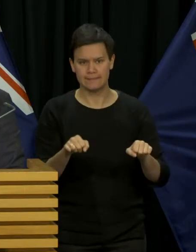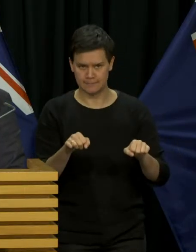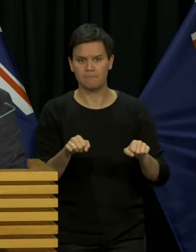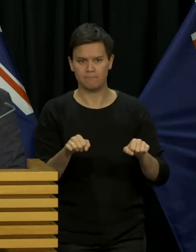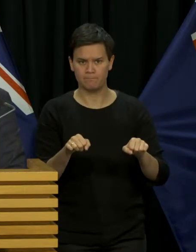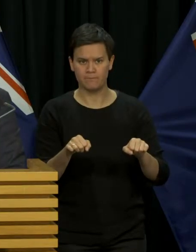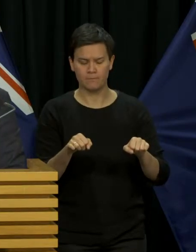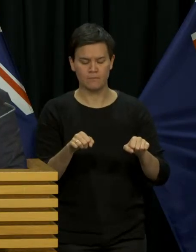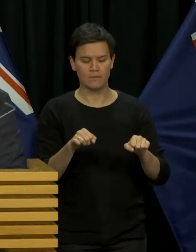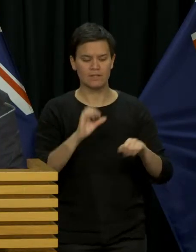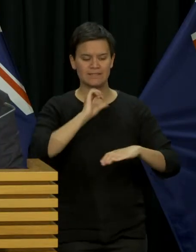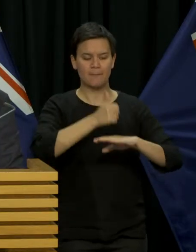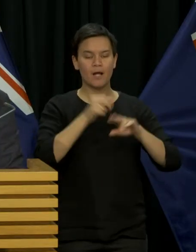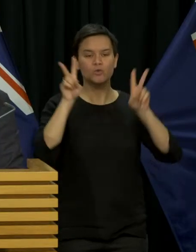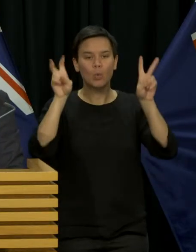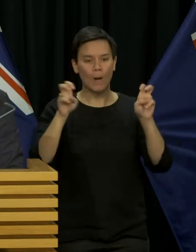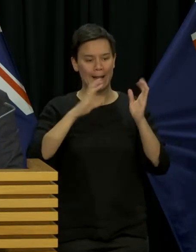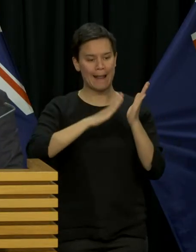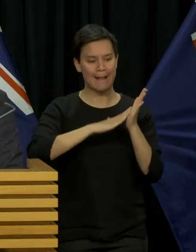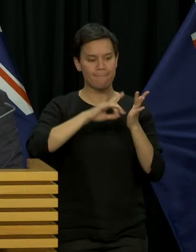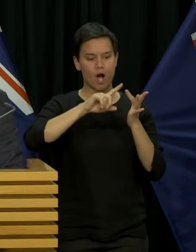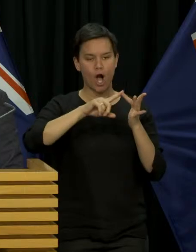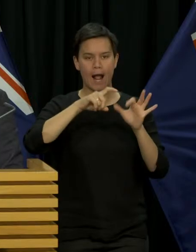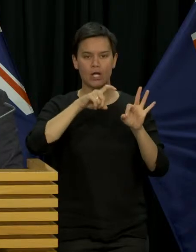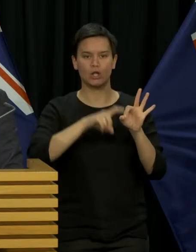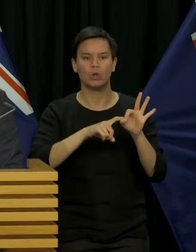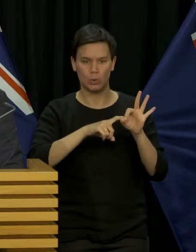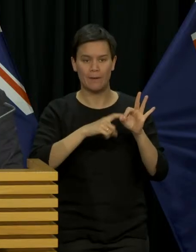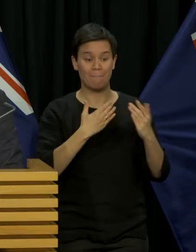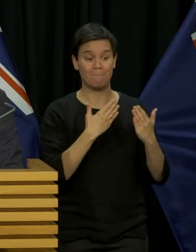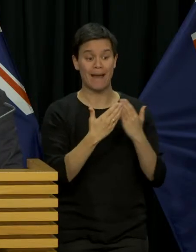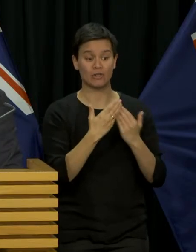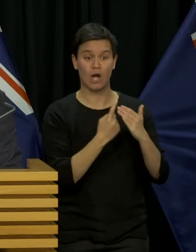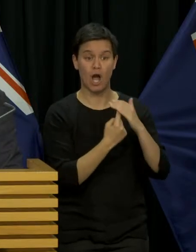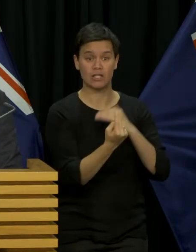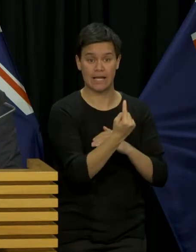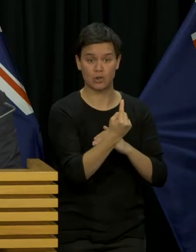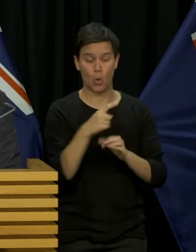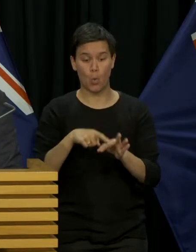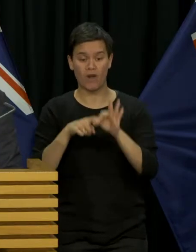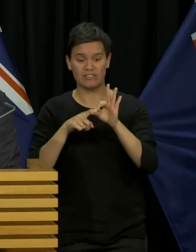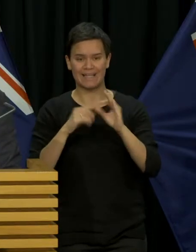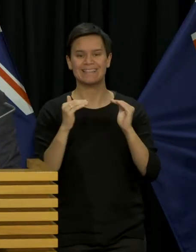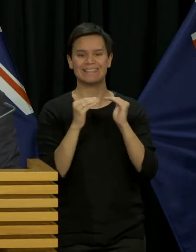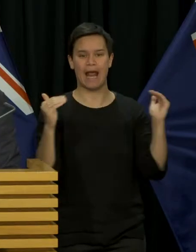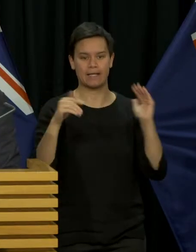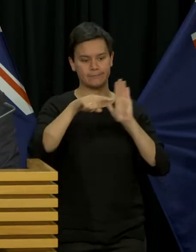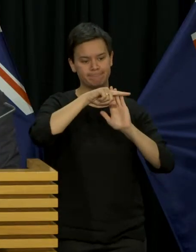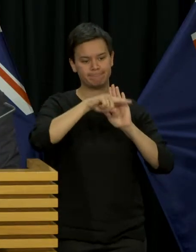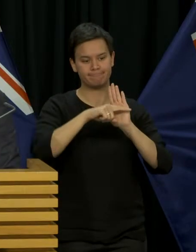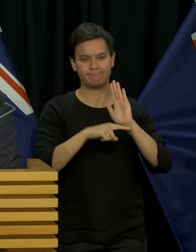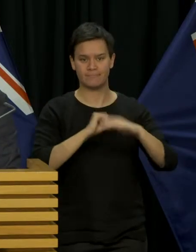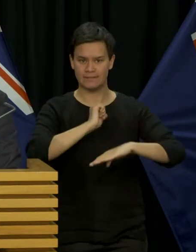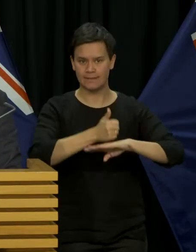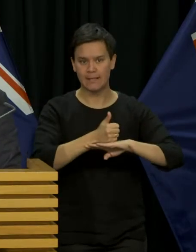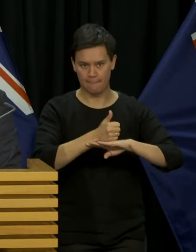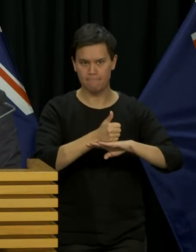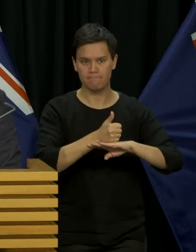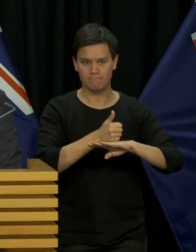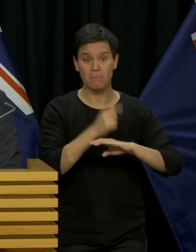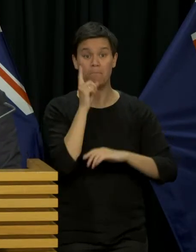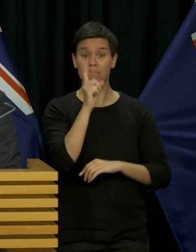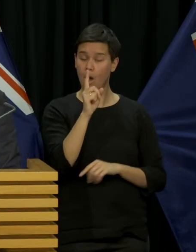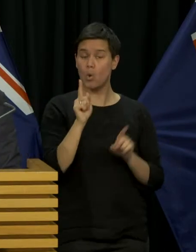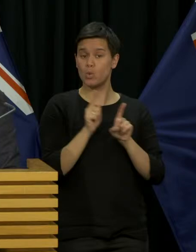set of MIQ health standards as part of that work. 2 weeks ago, I asked the Ministry to set up an independent